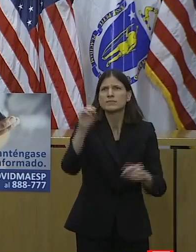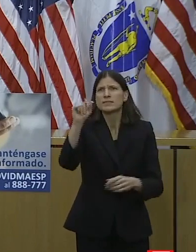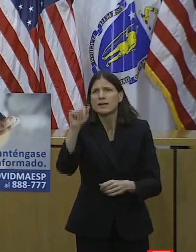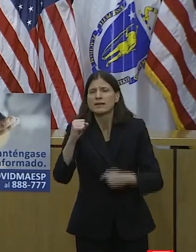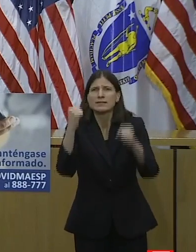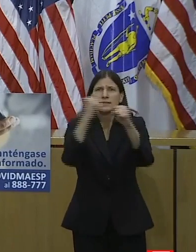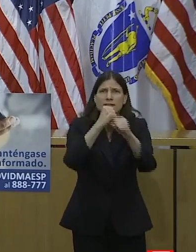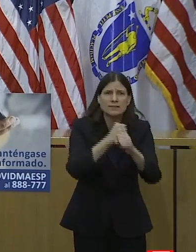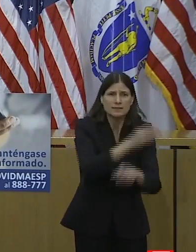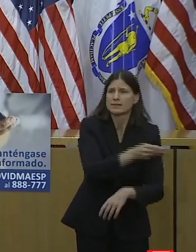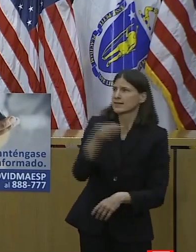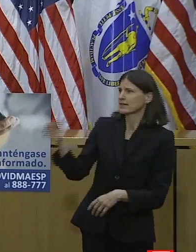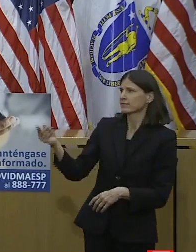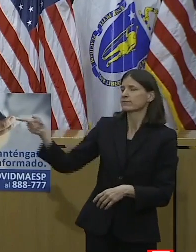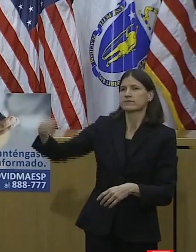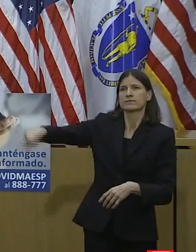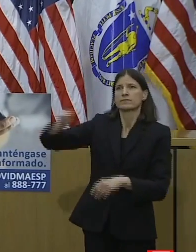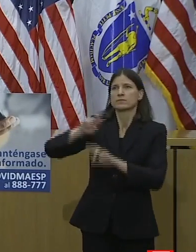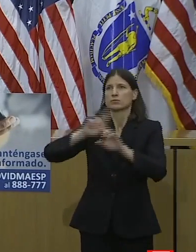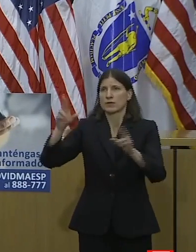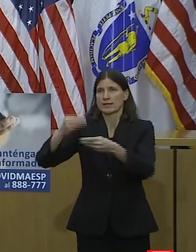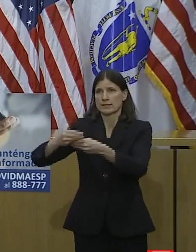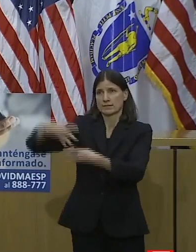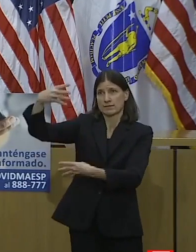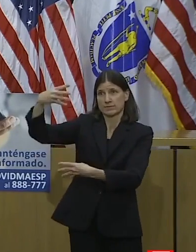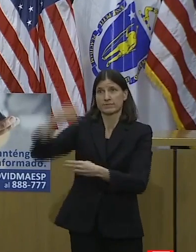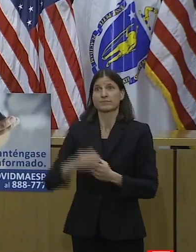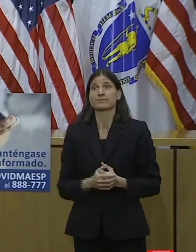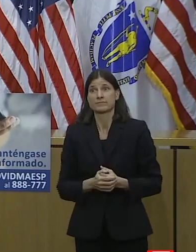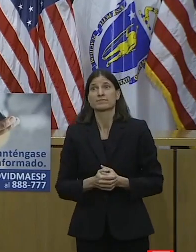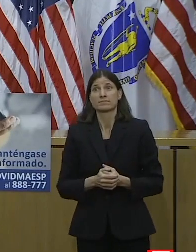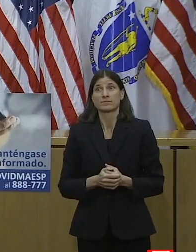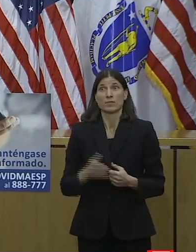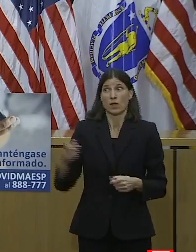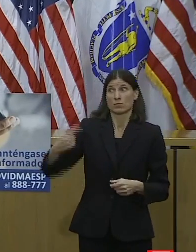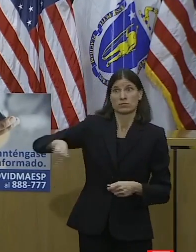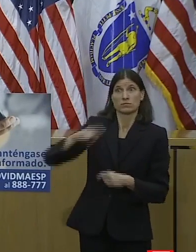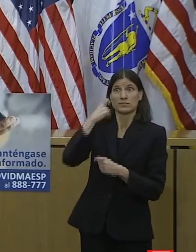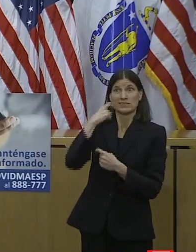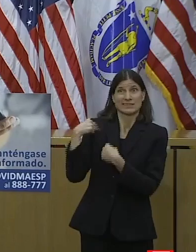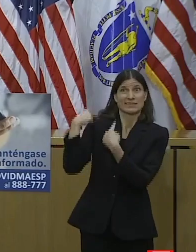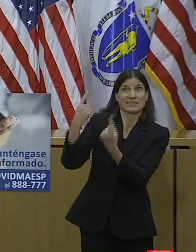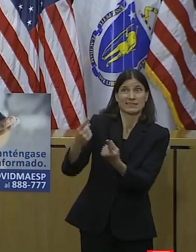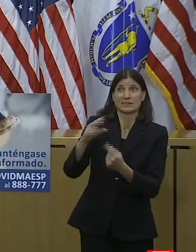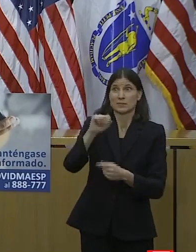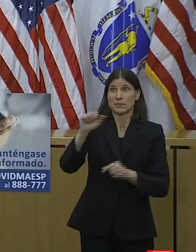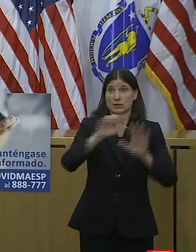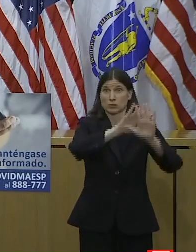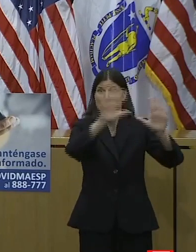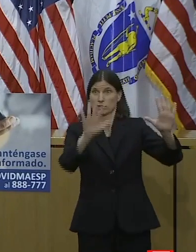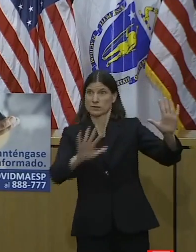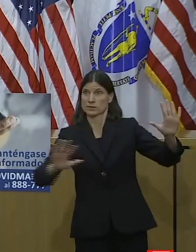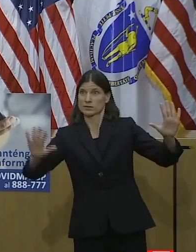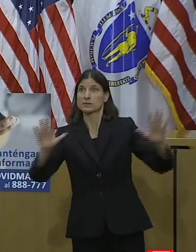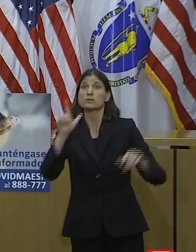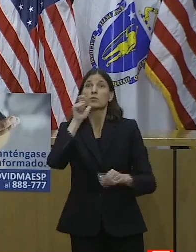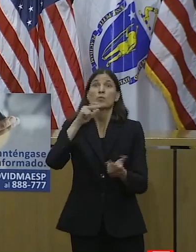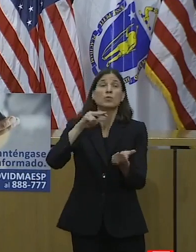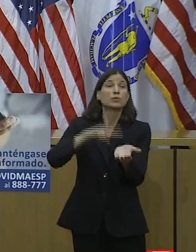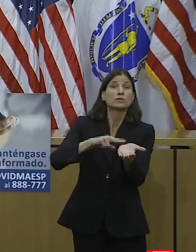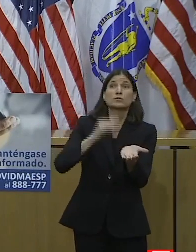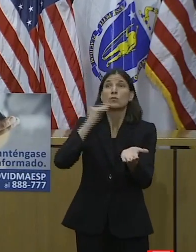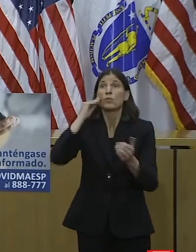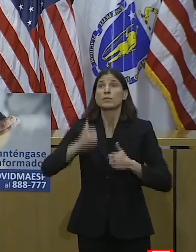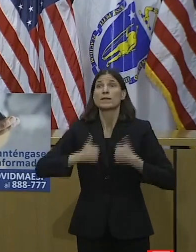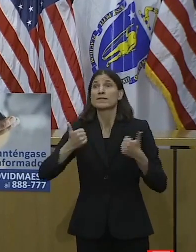encourage long-term facilities to conduct widespread testing for residents even if they have no symptoms with residents or with